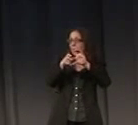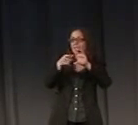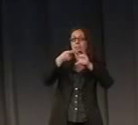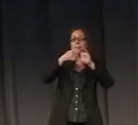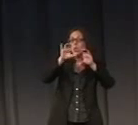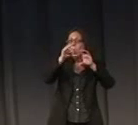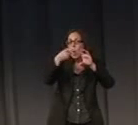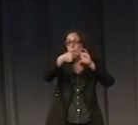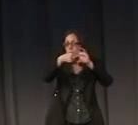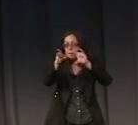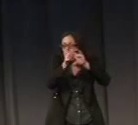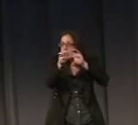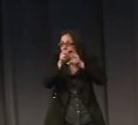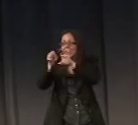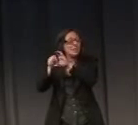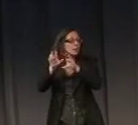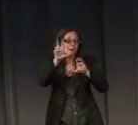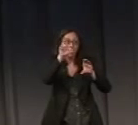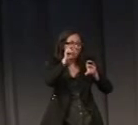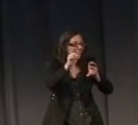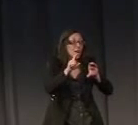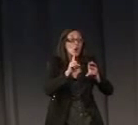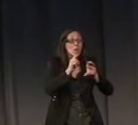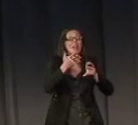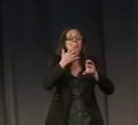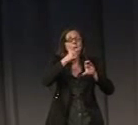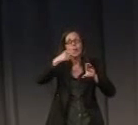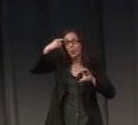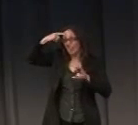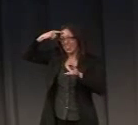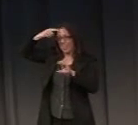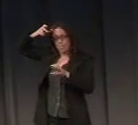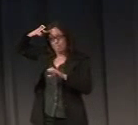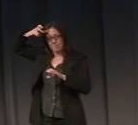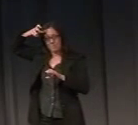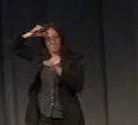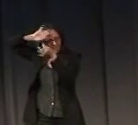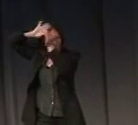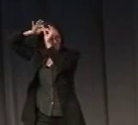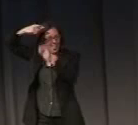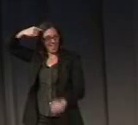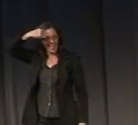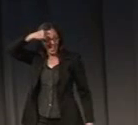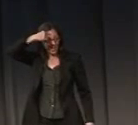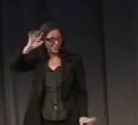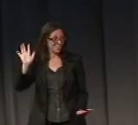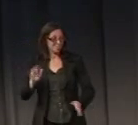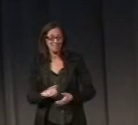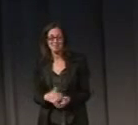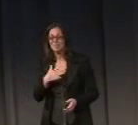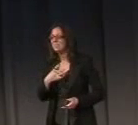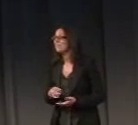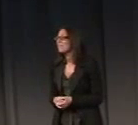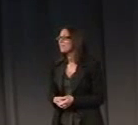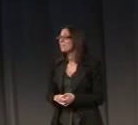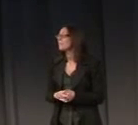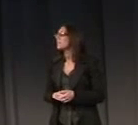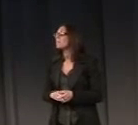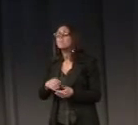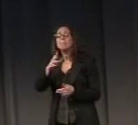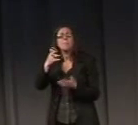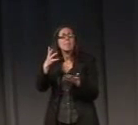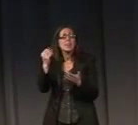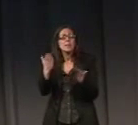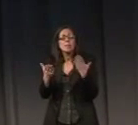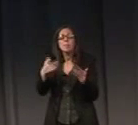brain in the cortex. One of the surprising things that our results revealed is how, over what small a spatial scale